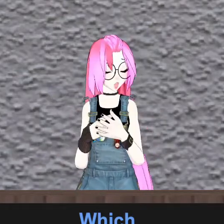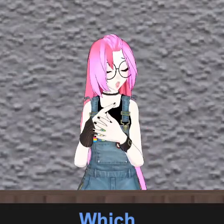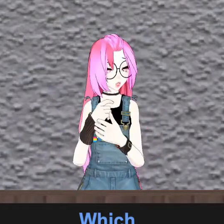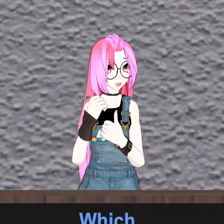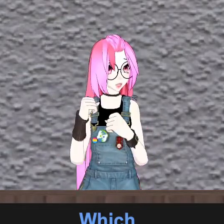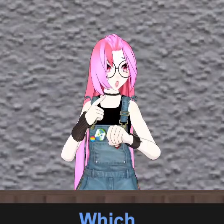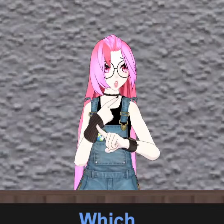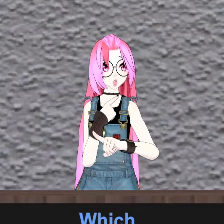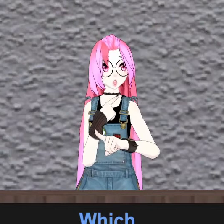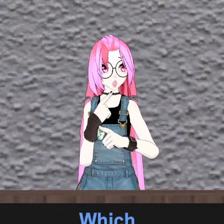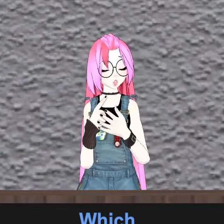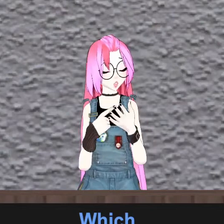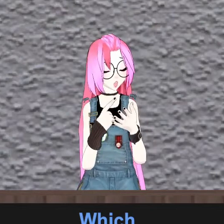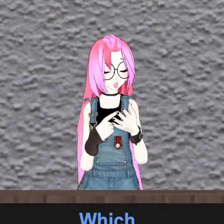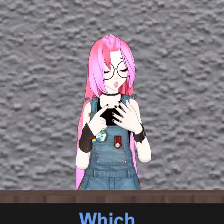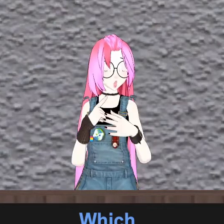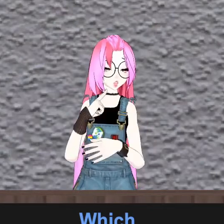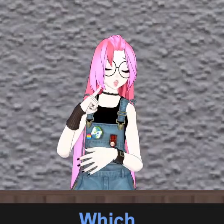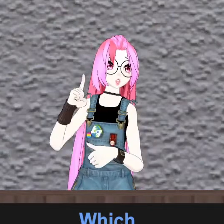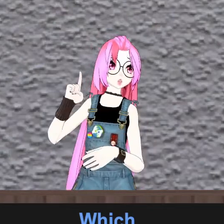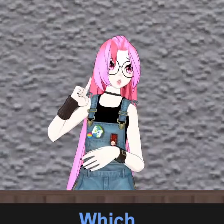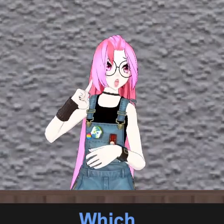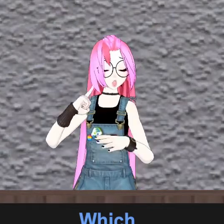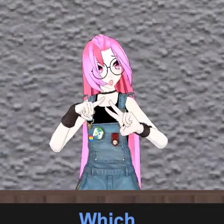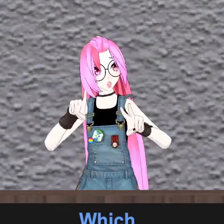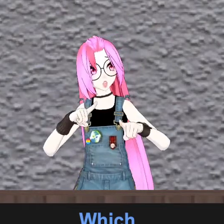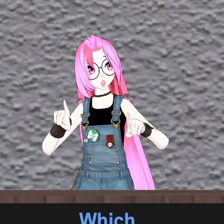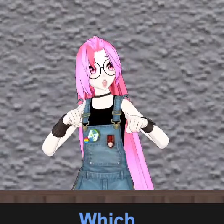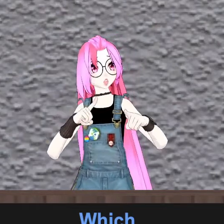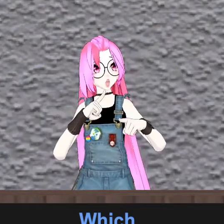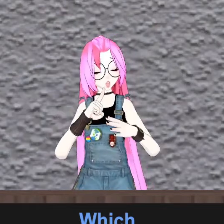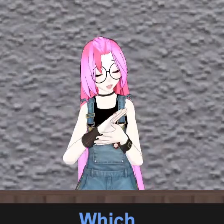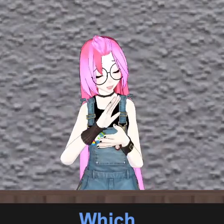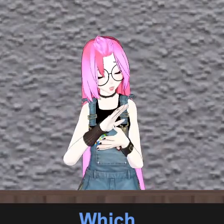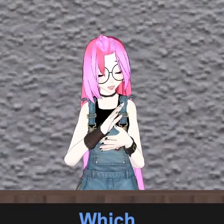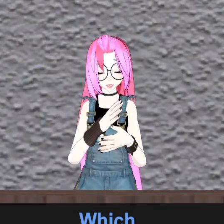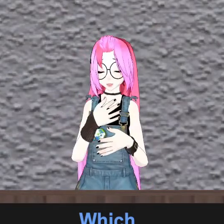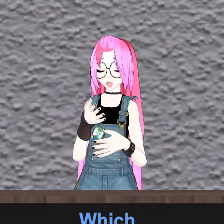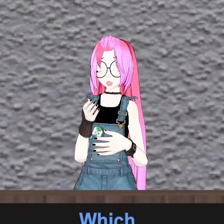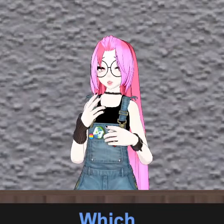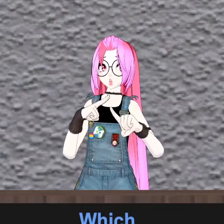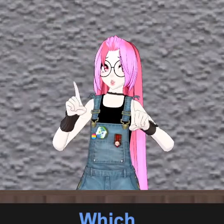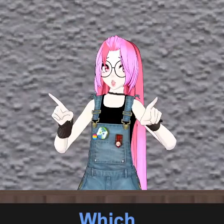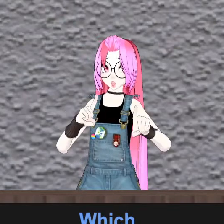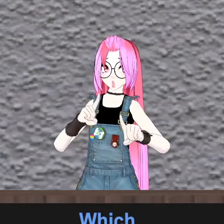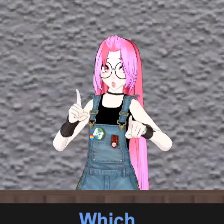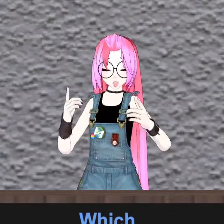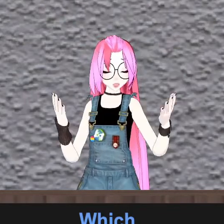with Joe earlier, and he said maybe we should discuss some different deaf schools. So there's two ways to